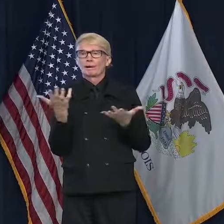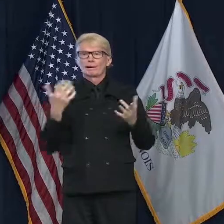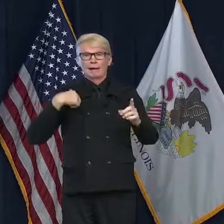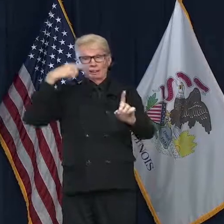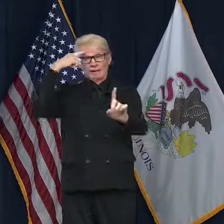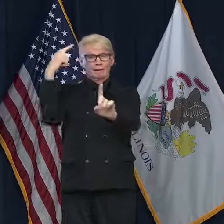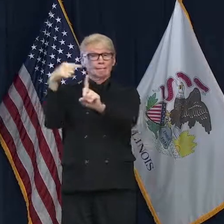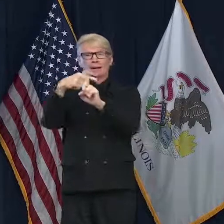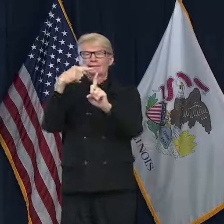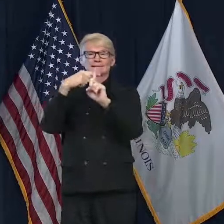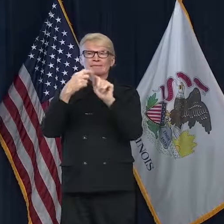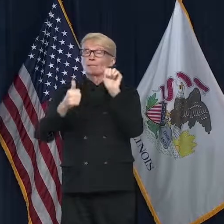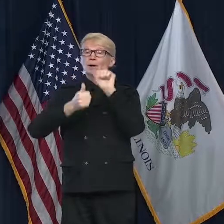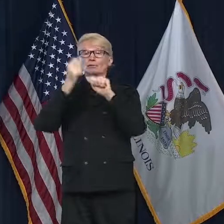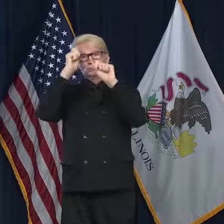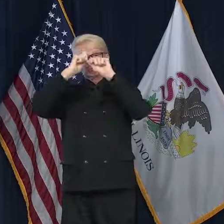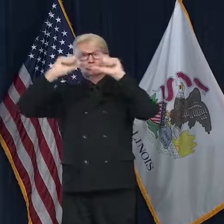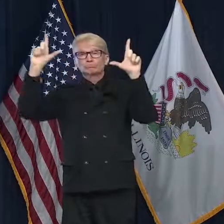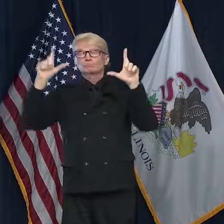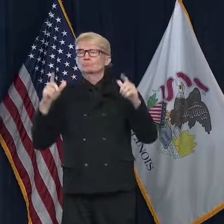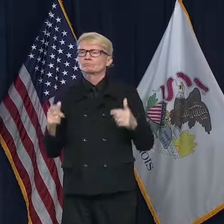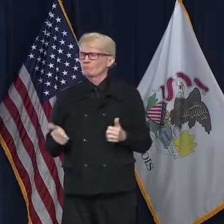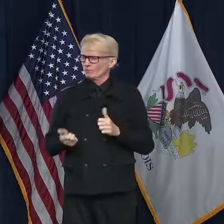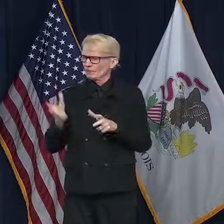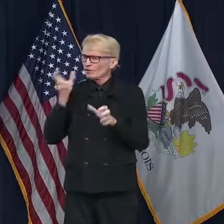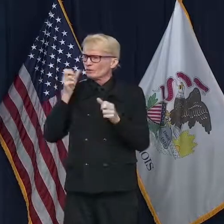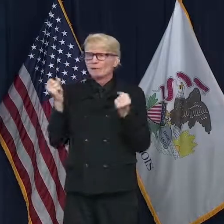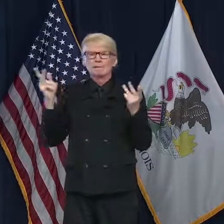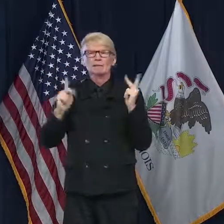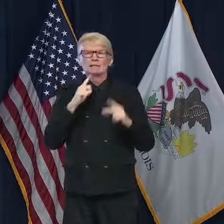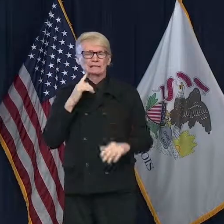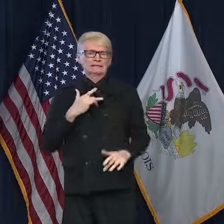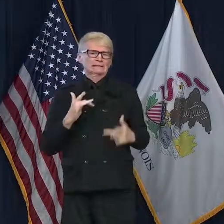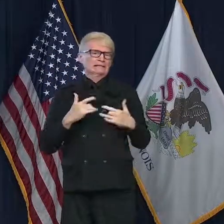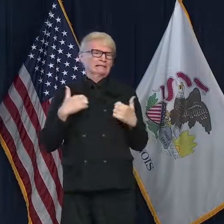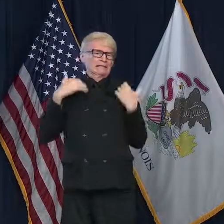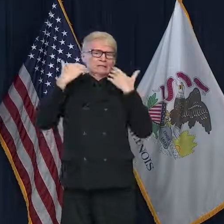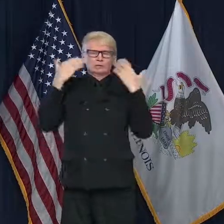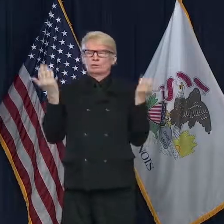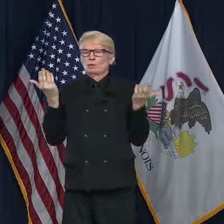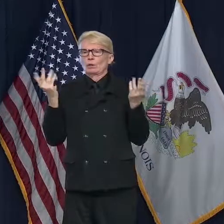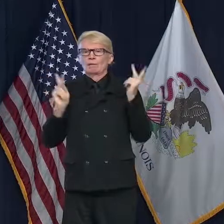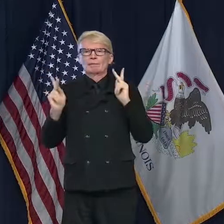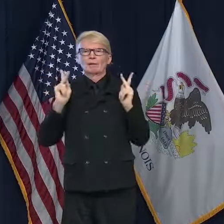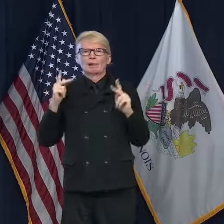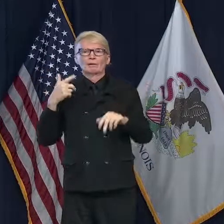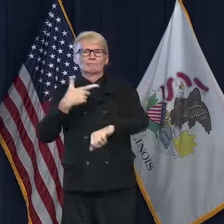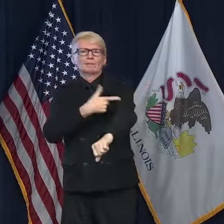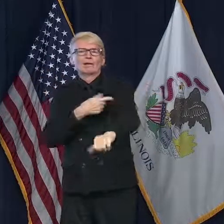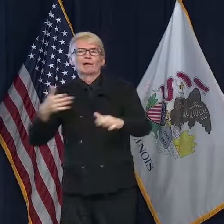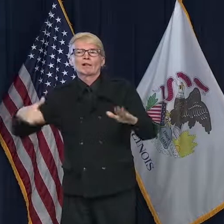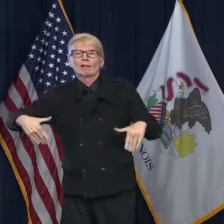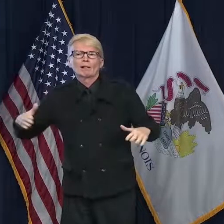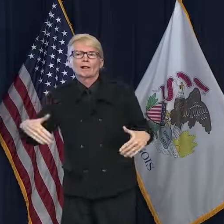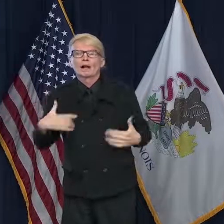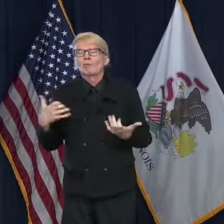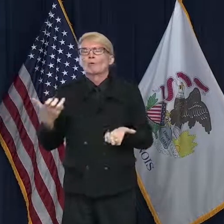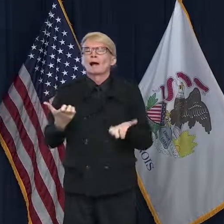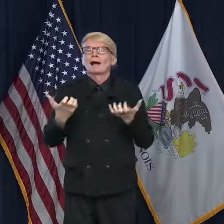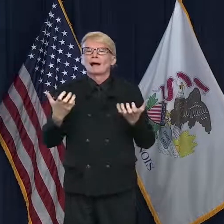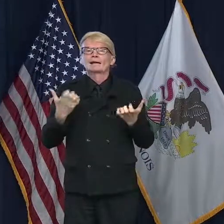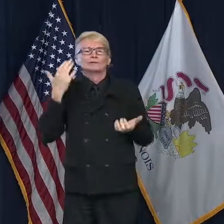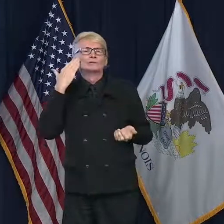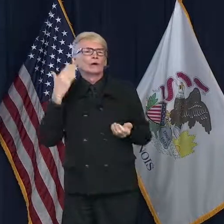tell me that they're concerned about taking the vaccine because they don't know anybody who's had the vaccine yet. And they'd like to hear